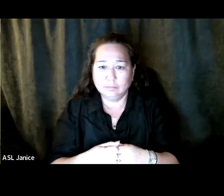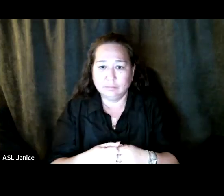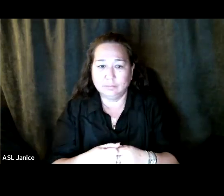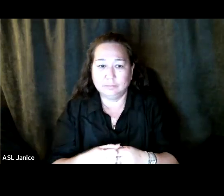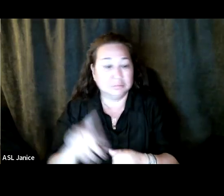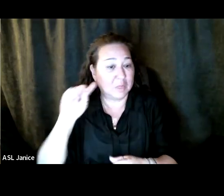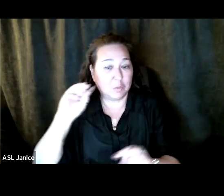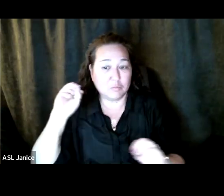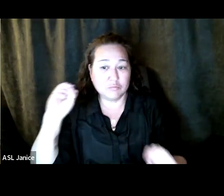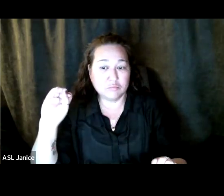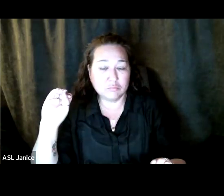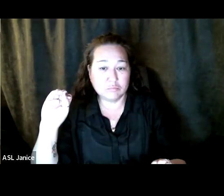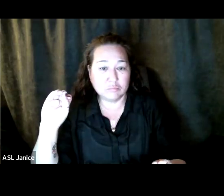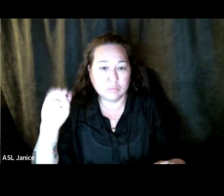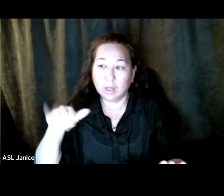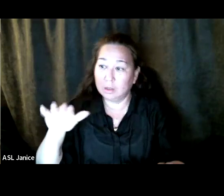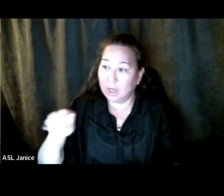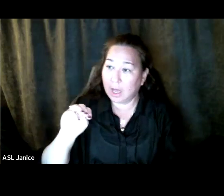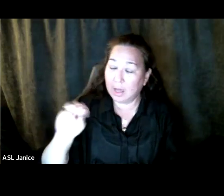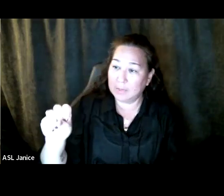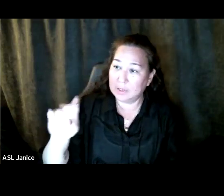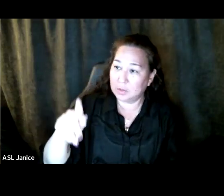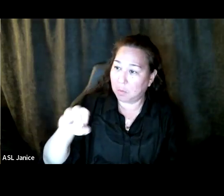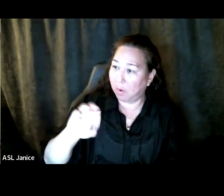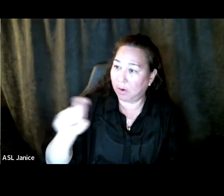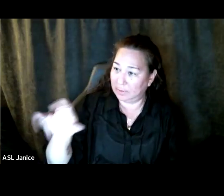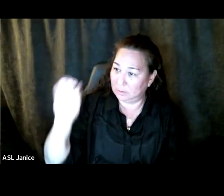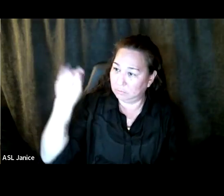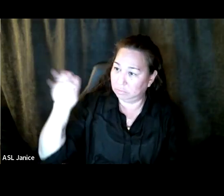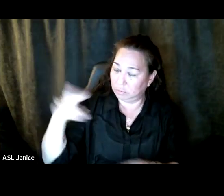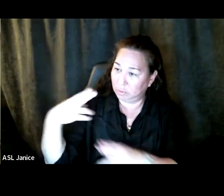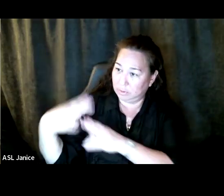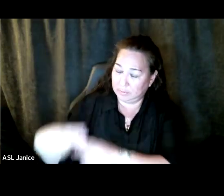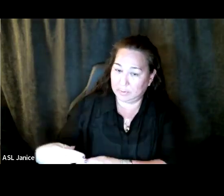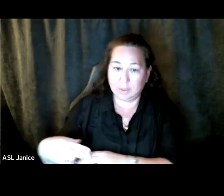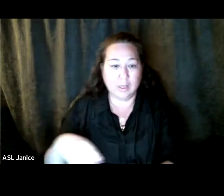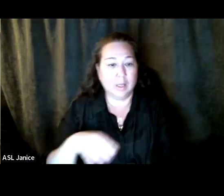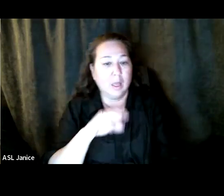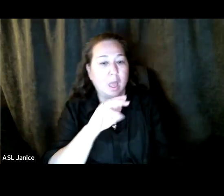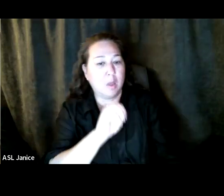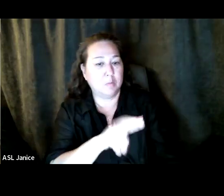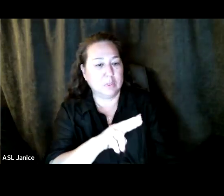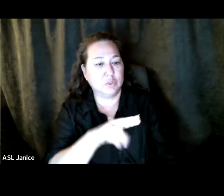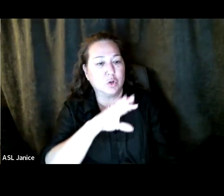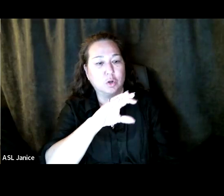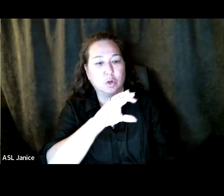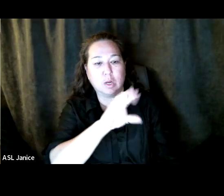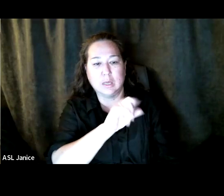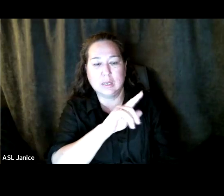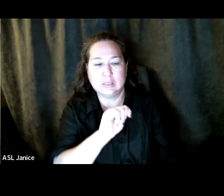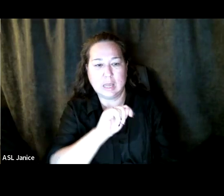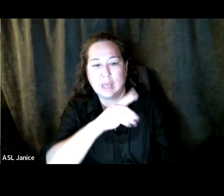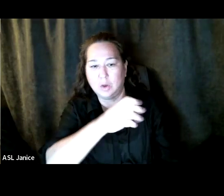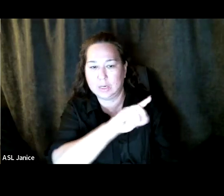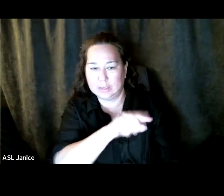Hearing that, excuse me, Ms. Parvix, will you please call the roll? Dr. Alkins, Mr. Cardenas, Yes. Ms. Lima Barbosa,